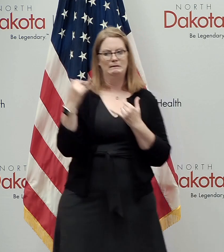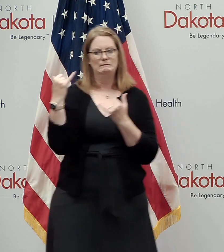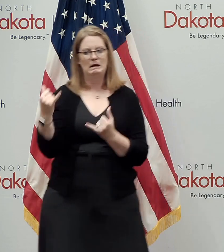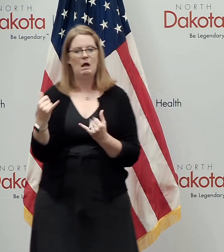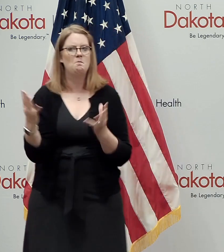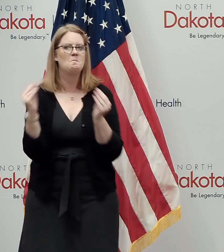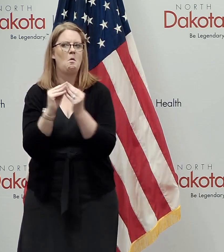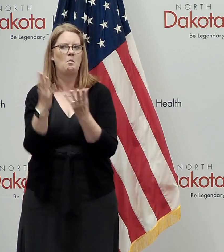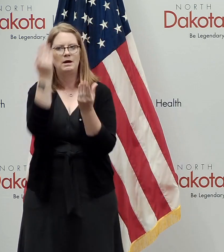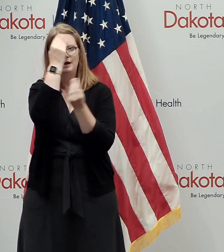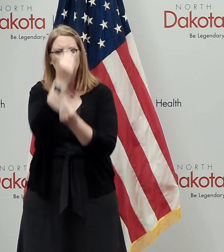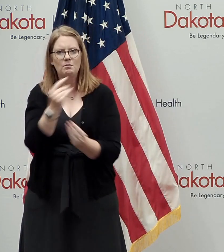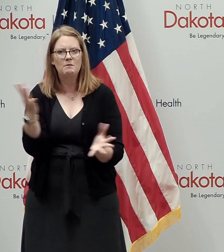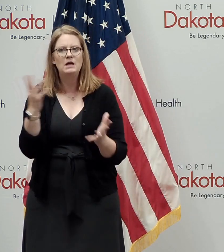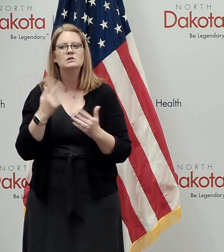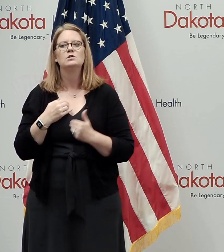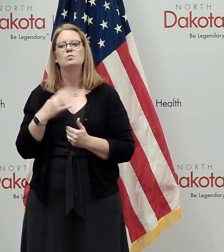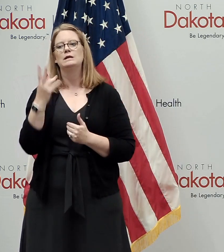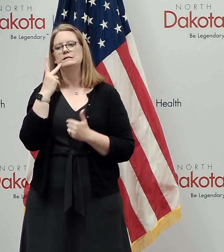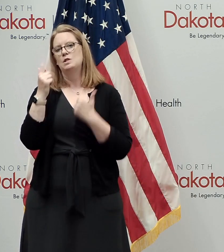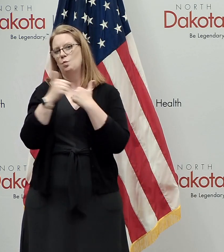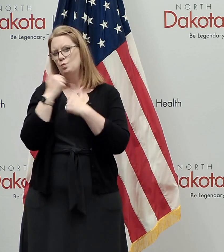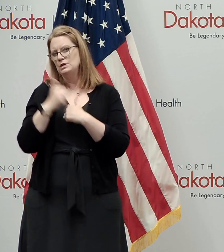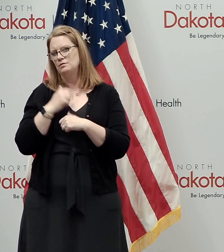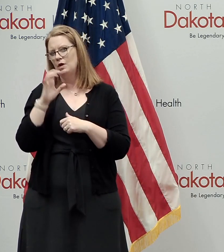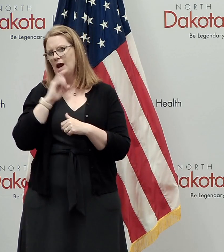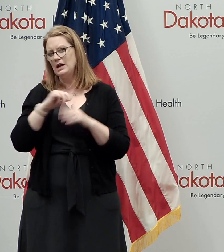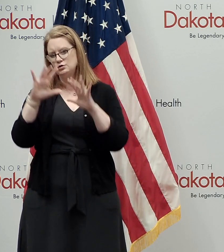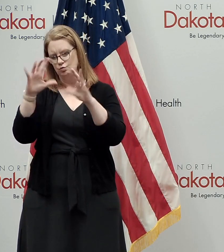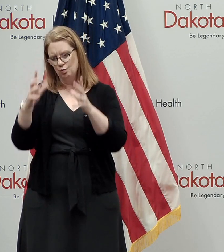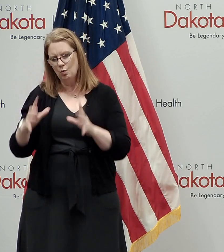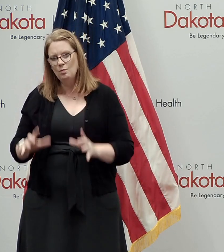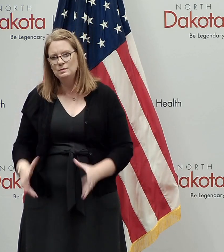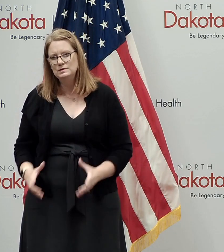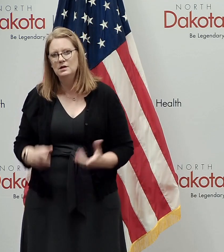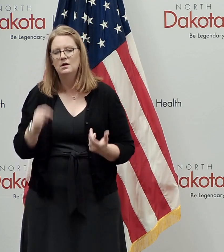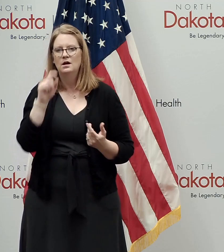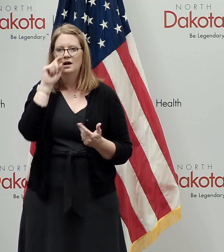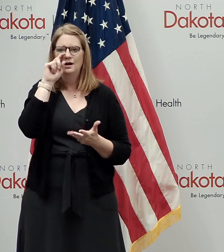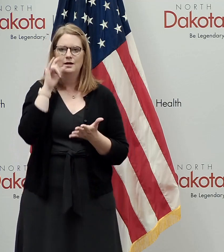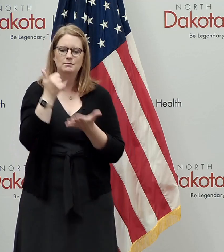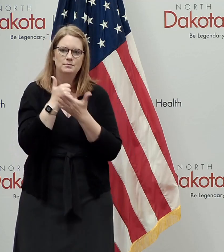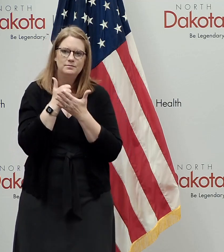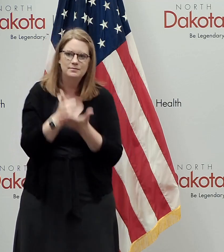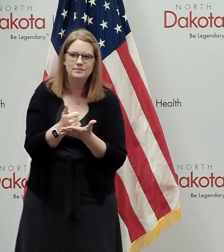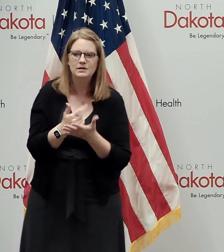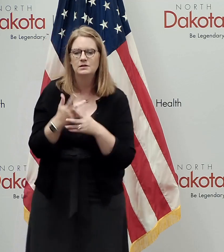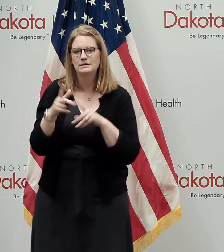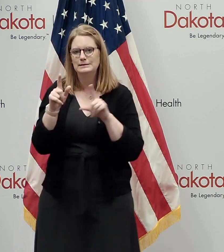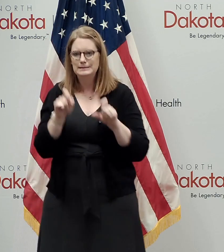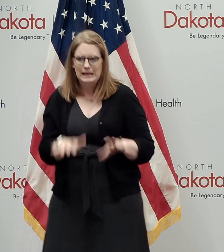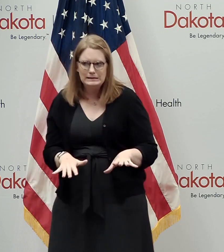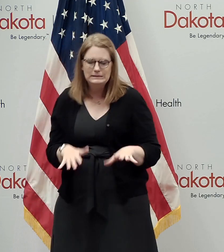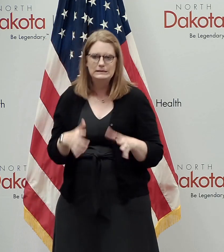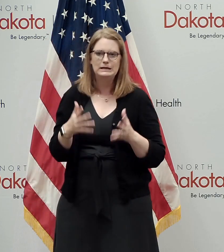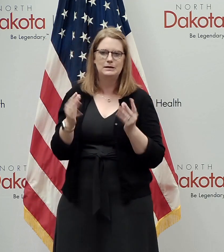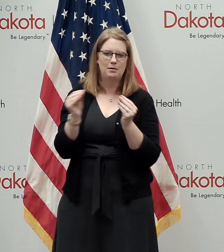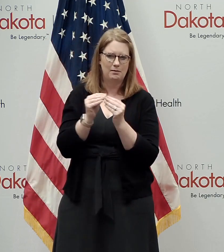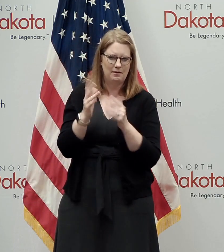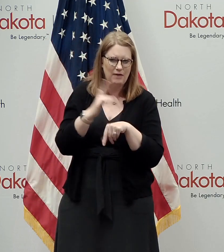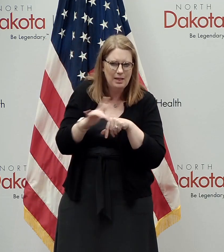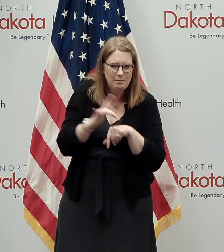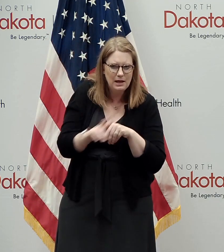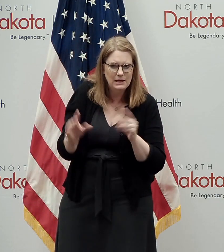course, the risks for different age groups, the treatment approaches. We got a handle on our testing. We got a handle on